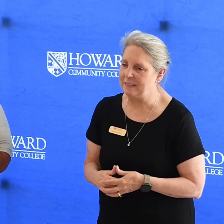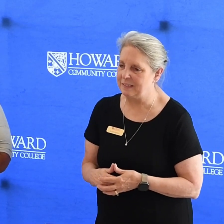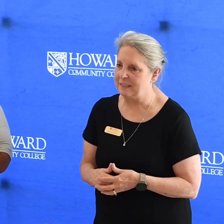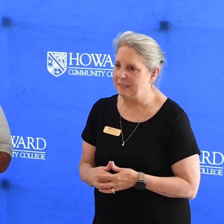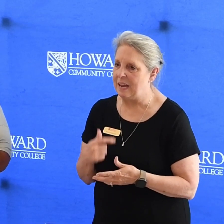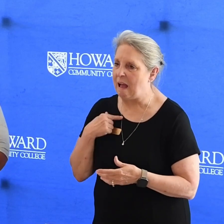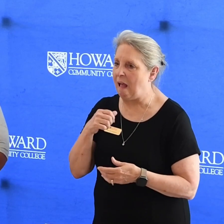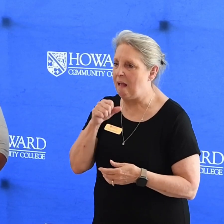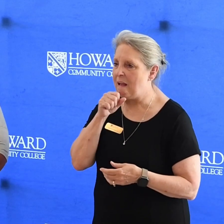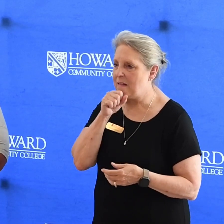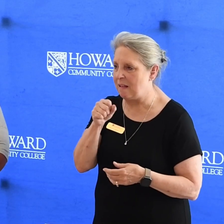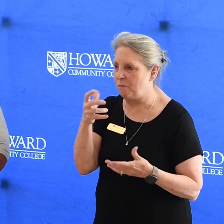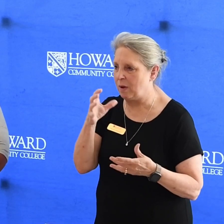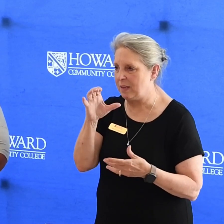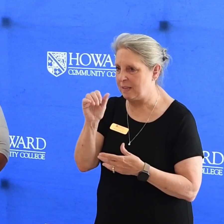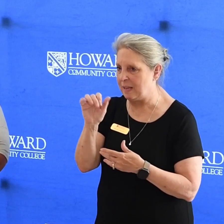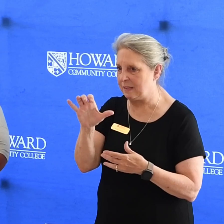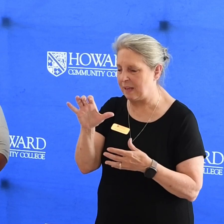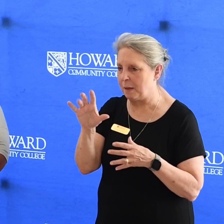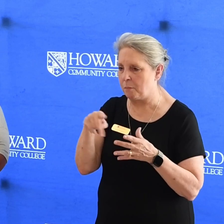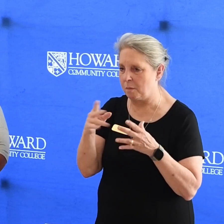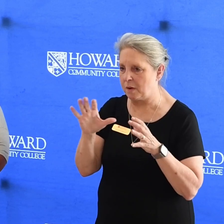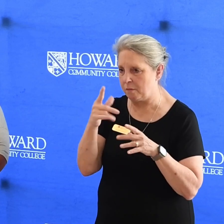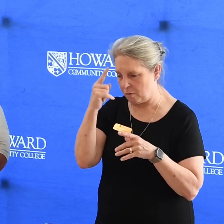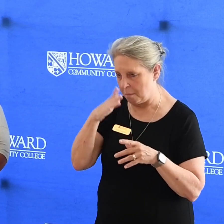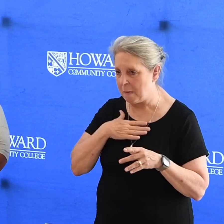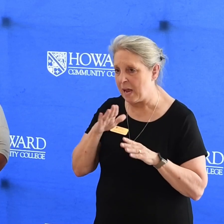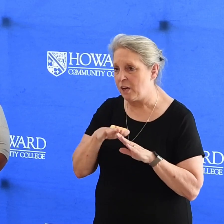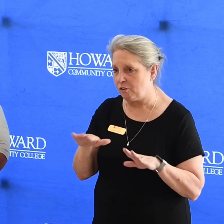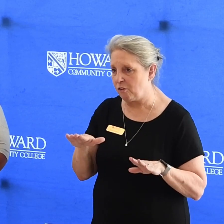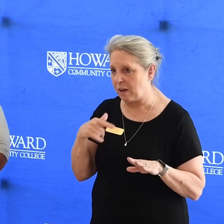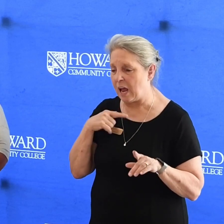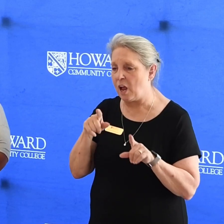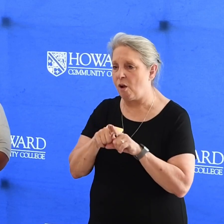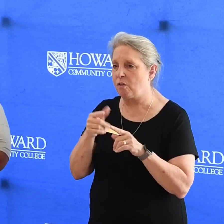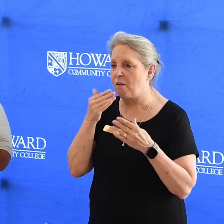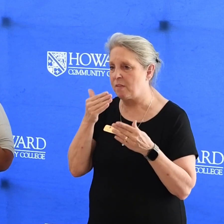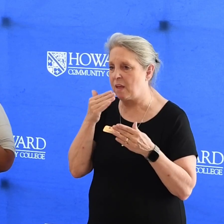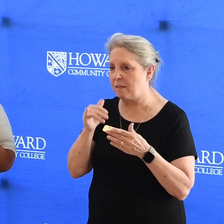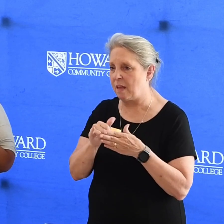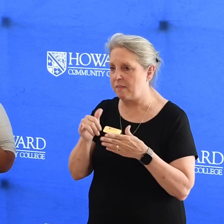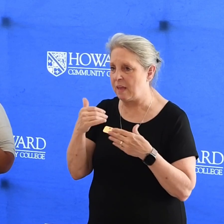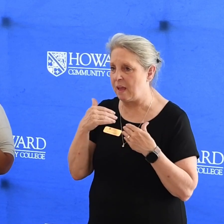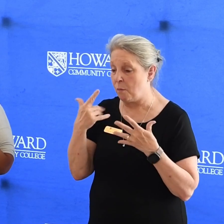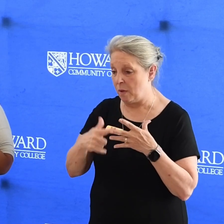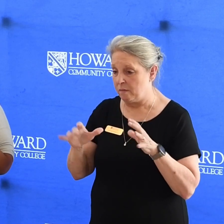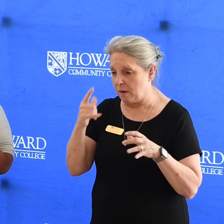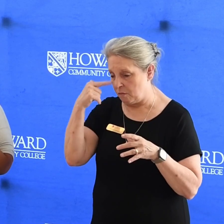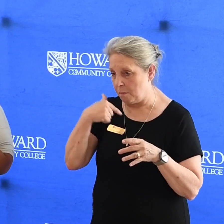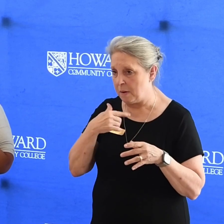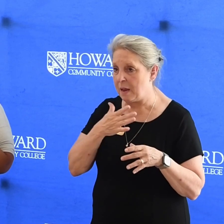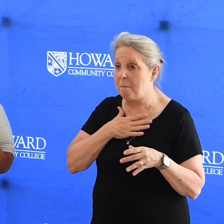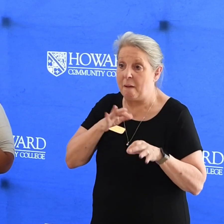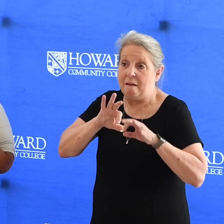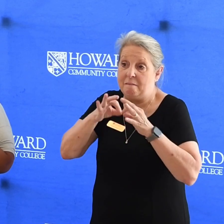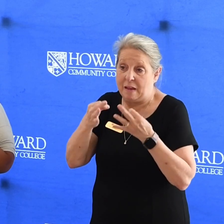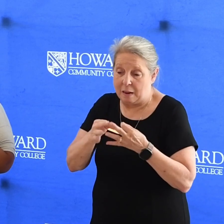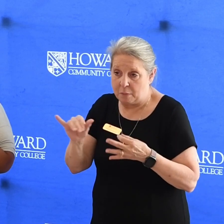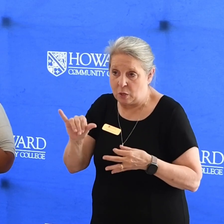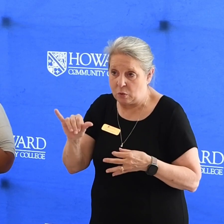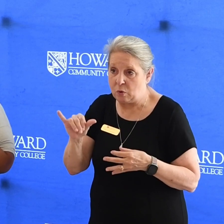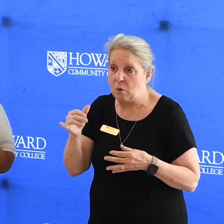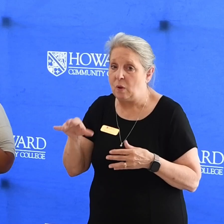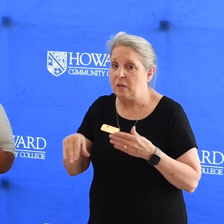I love what CAC program has done for my children. I also appreciate what they have done for me and my family.